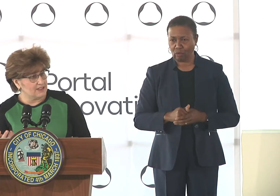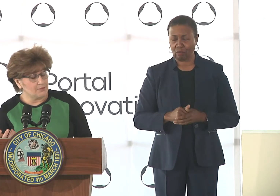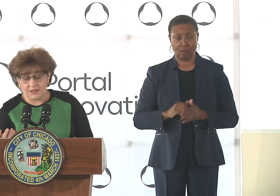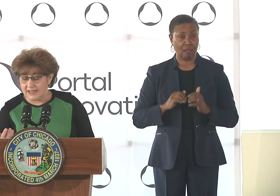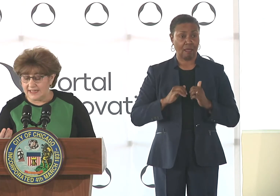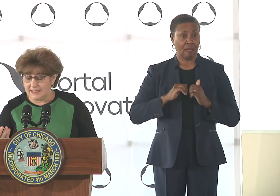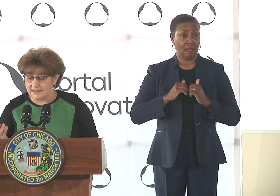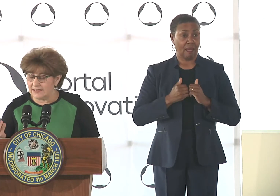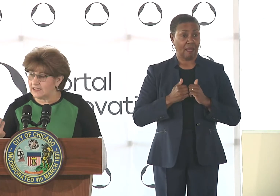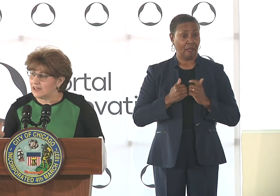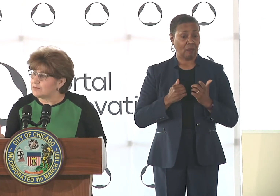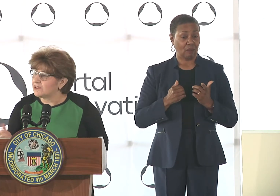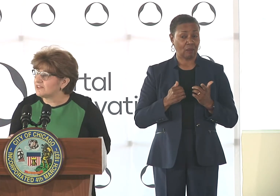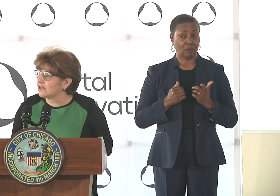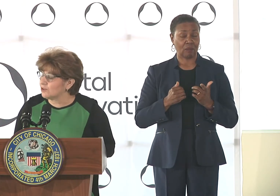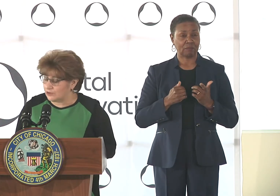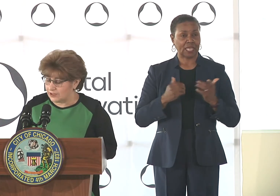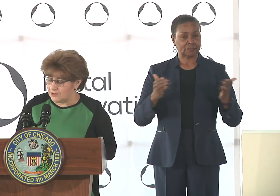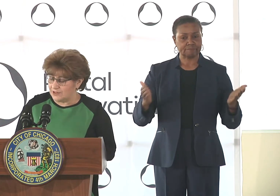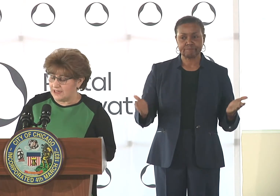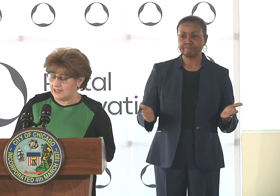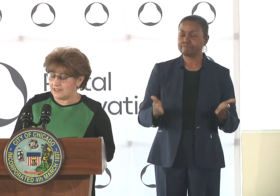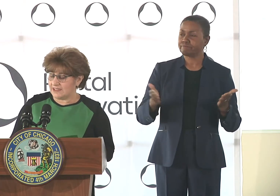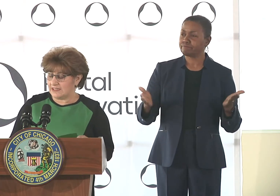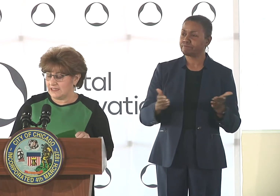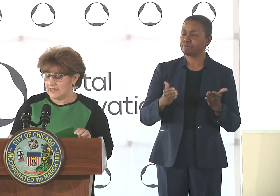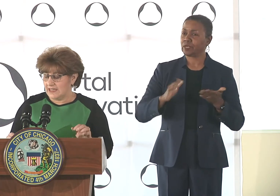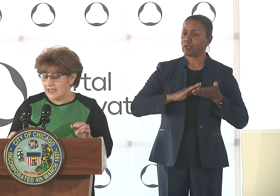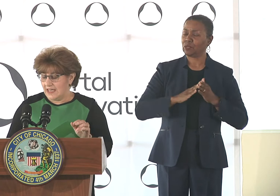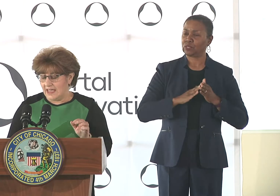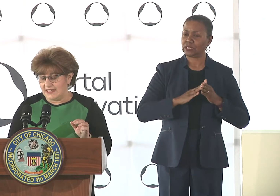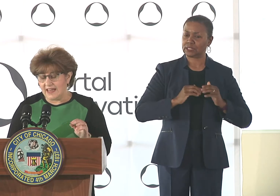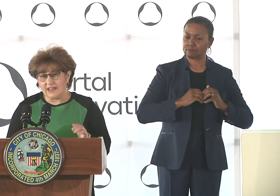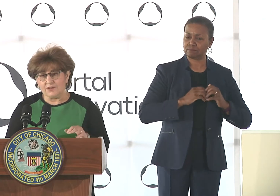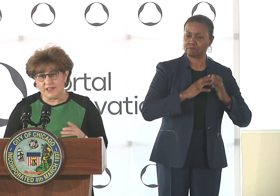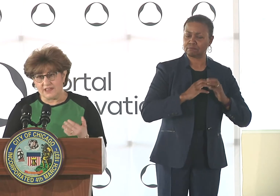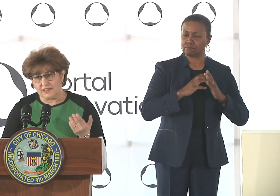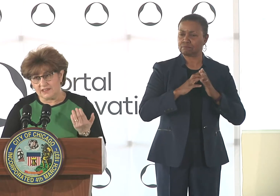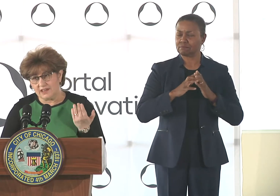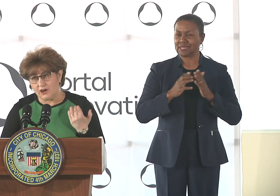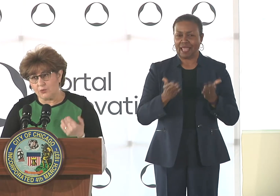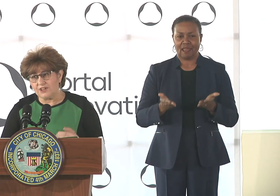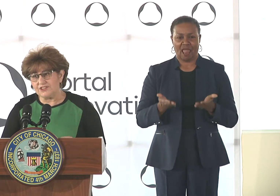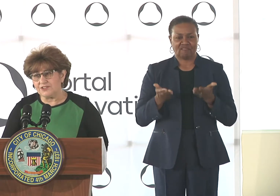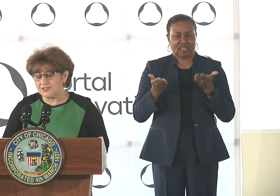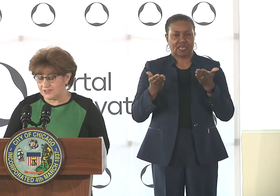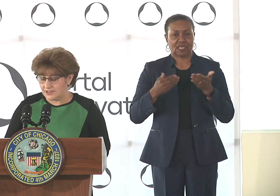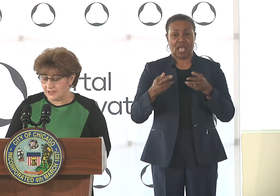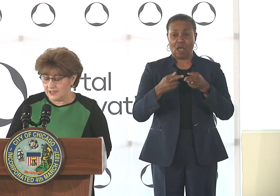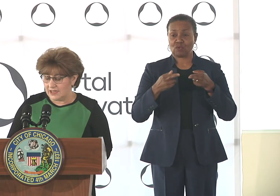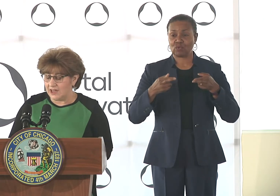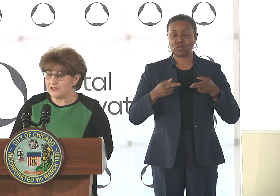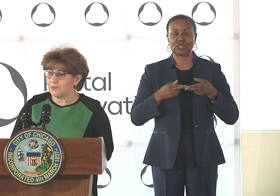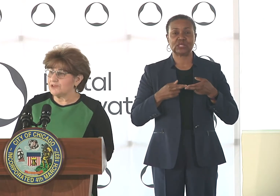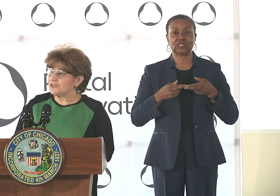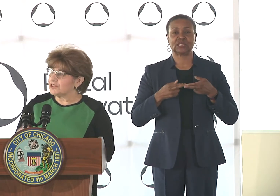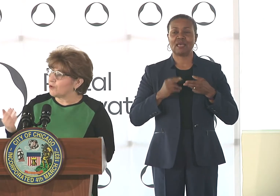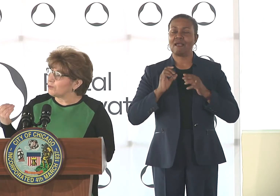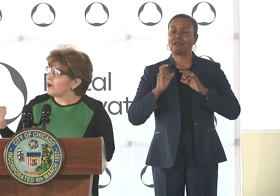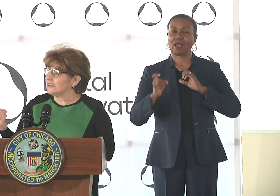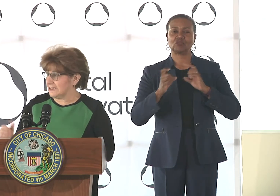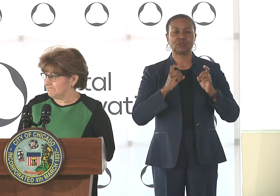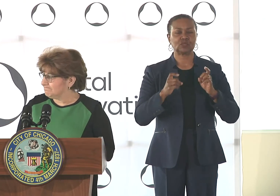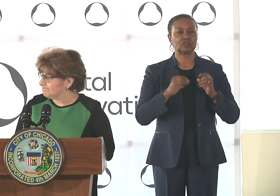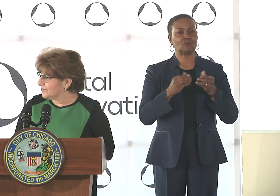that by uplifting our local communities and elevating our region's contributions